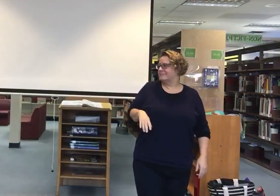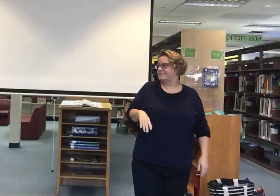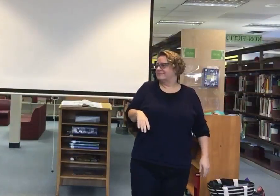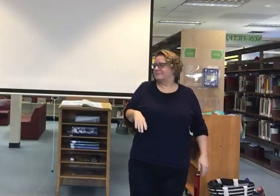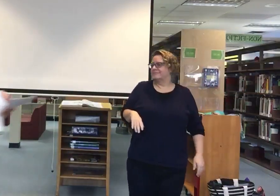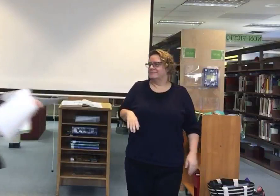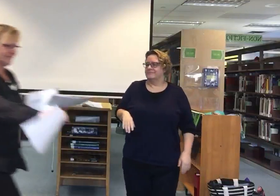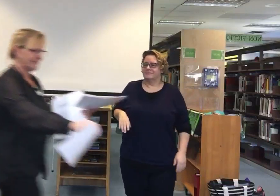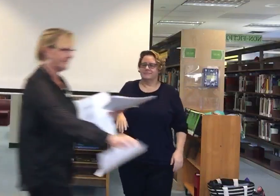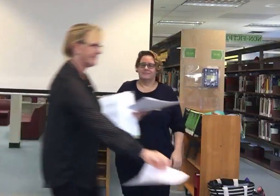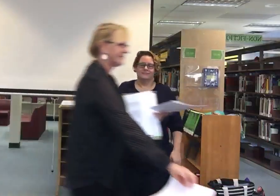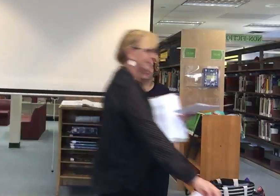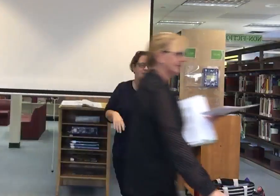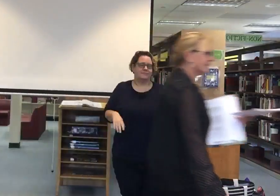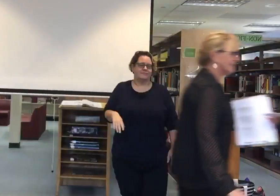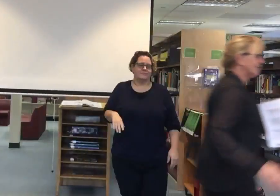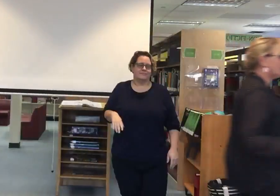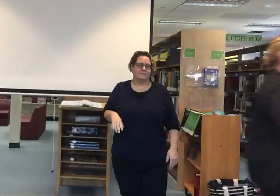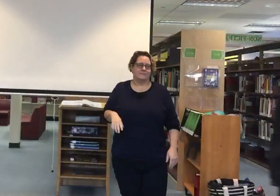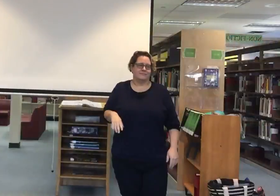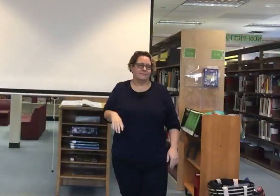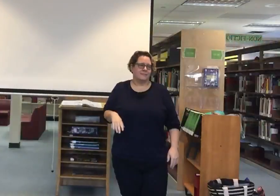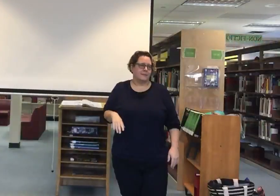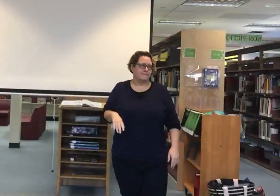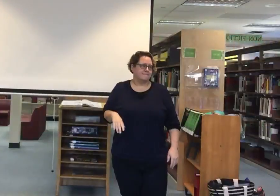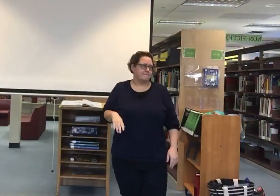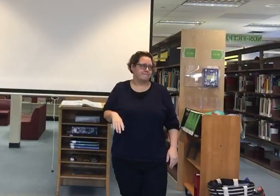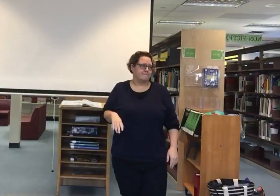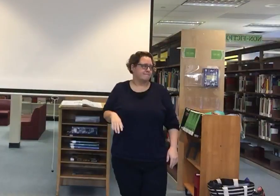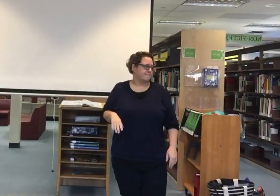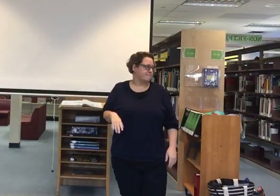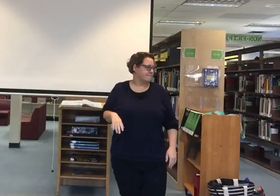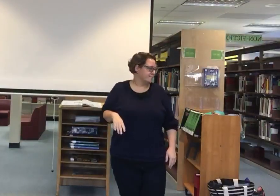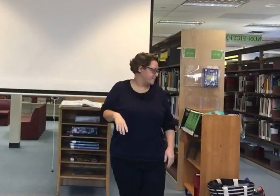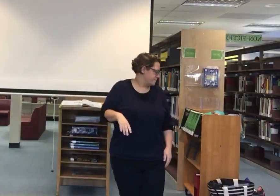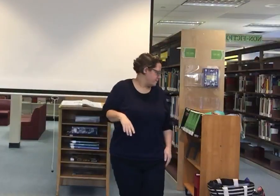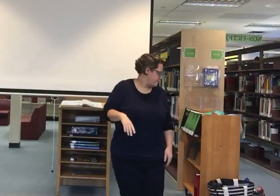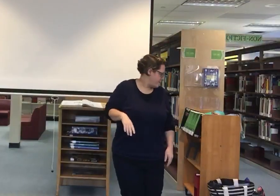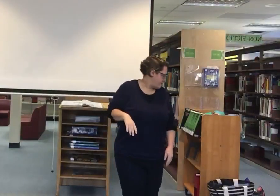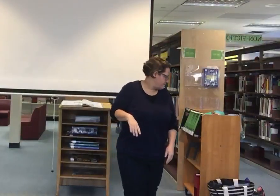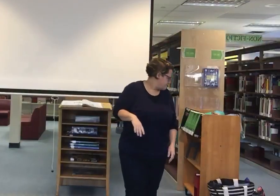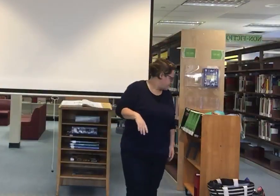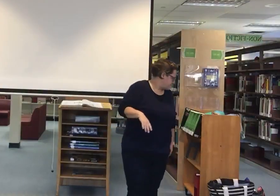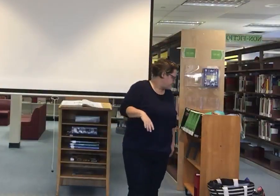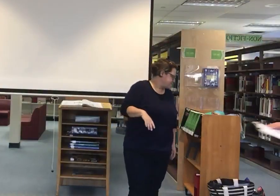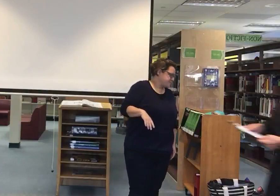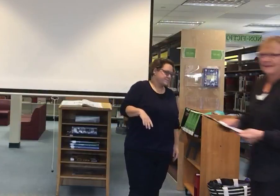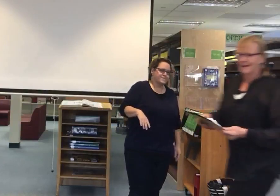I'll keep one, put a few over here.